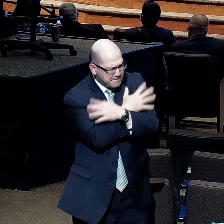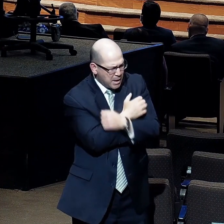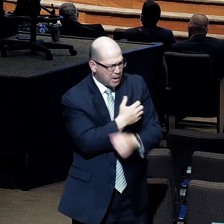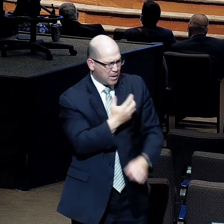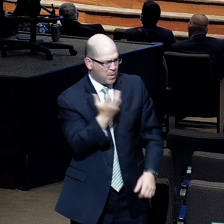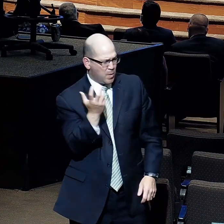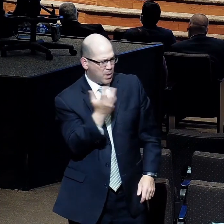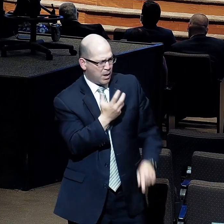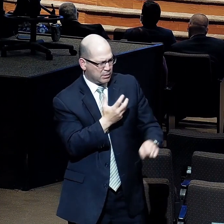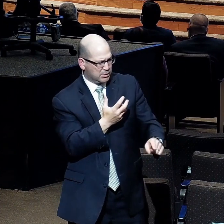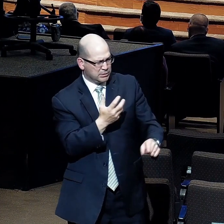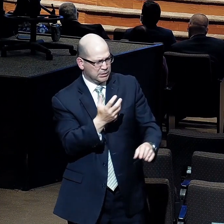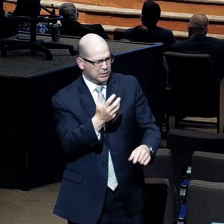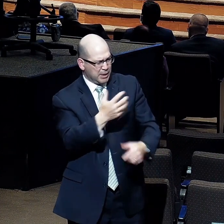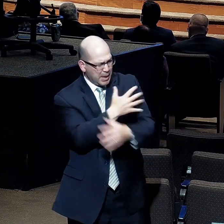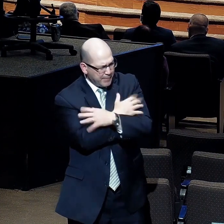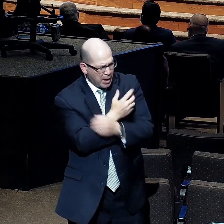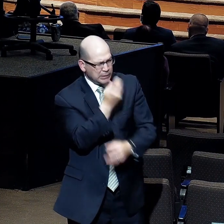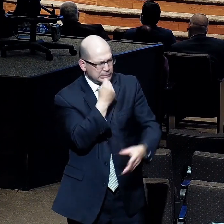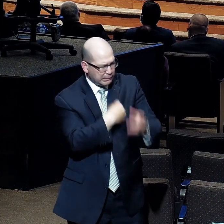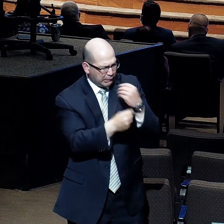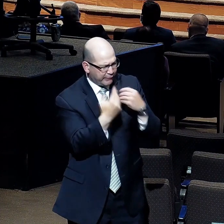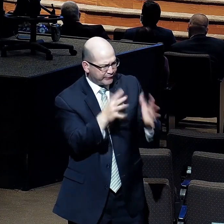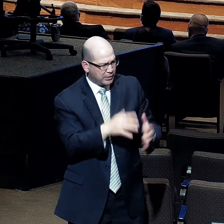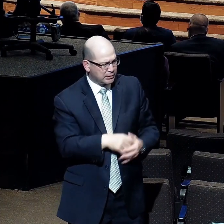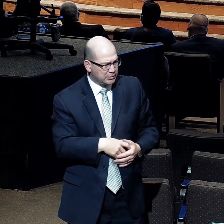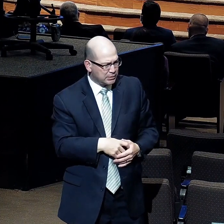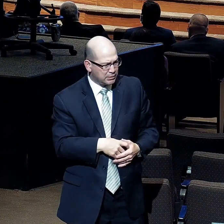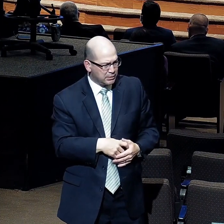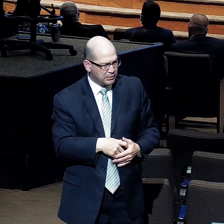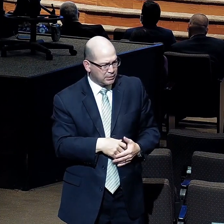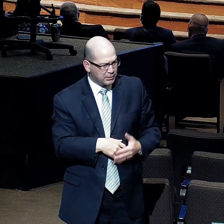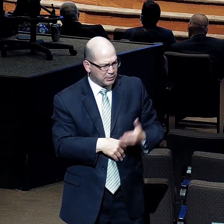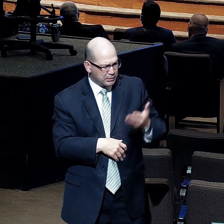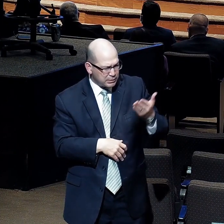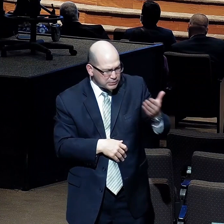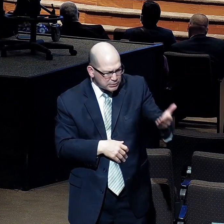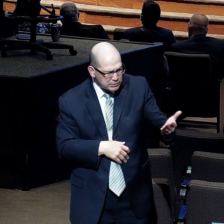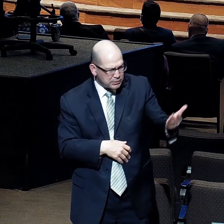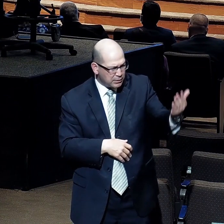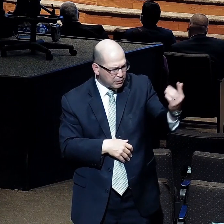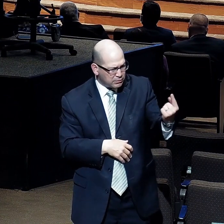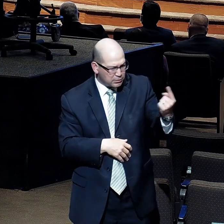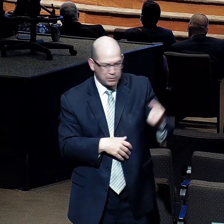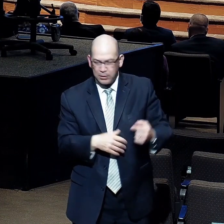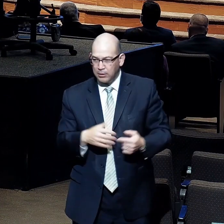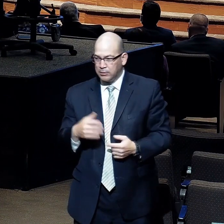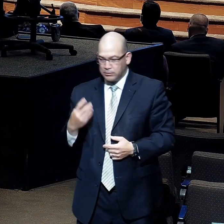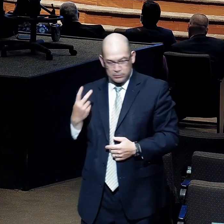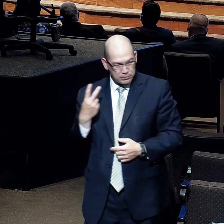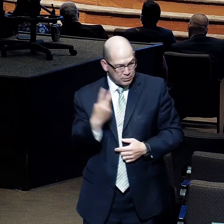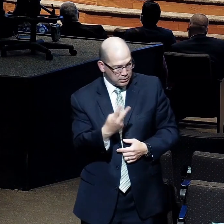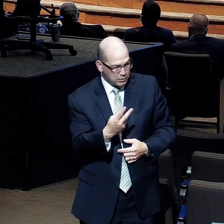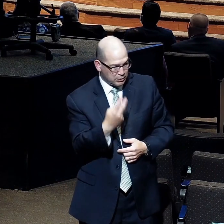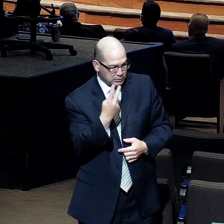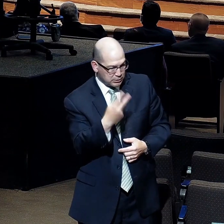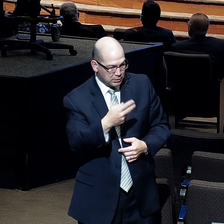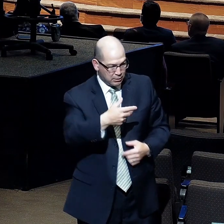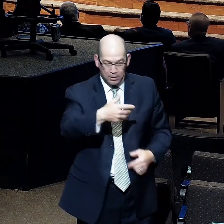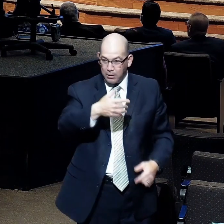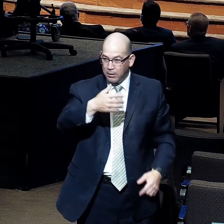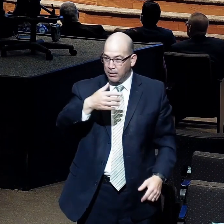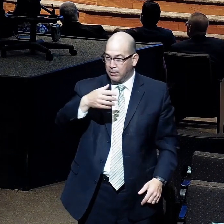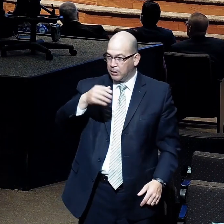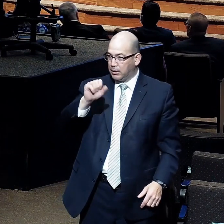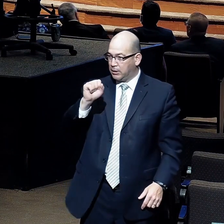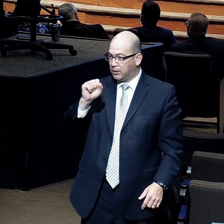For several moments, he feasted alone because no other creature dared to step close. After a few moments, however, a skunk walked through the meadow. That skunk